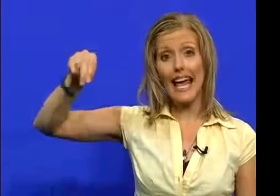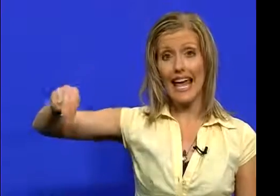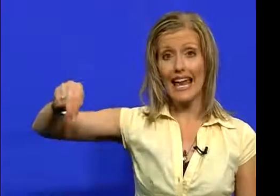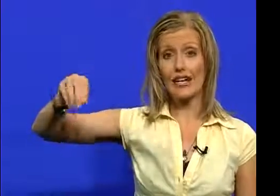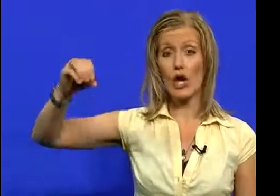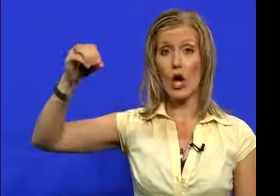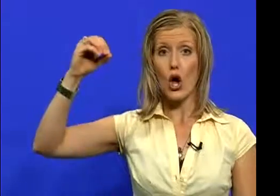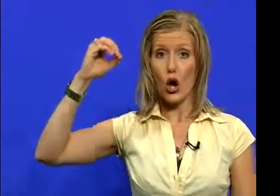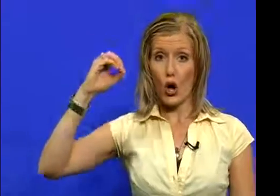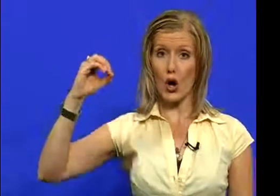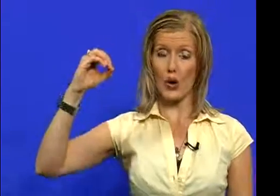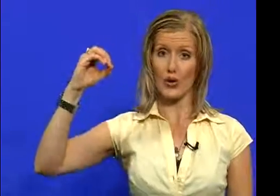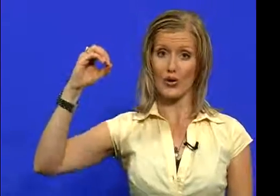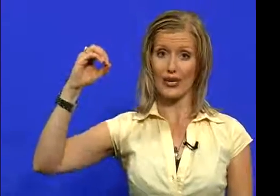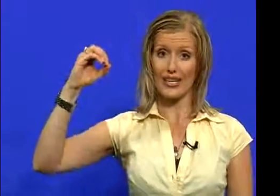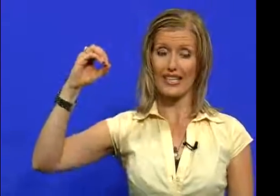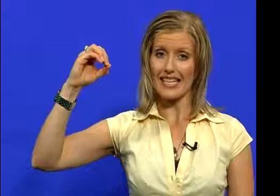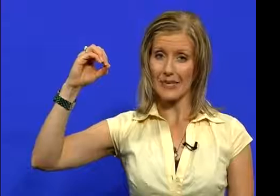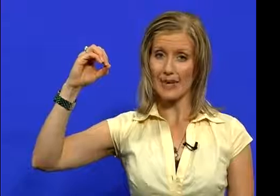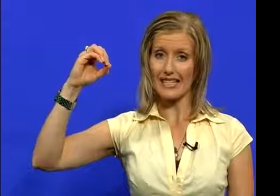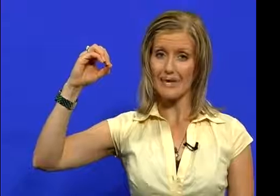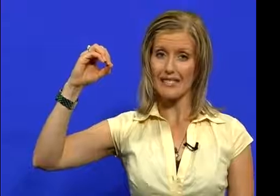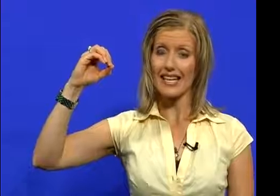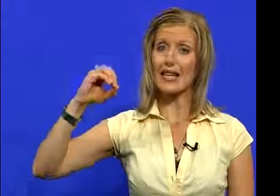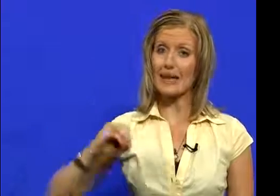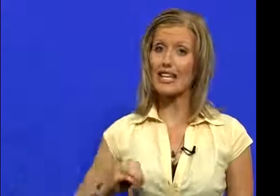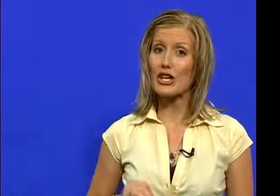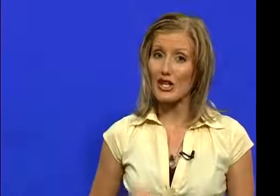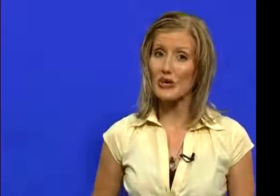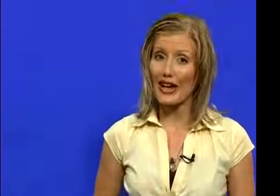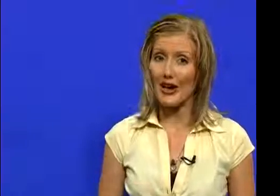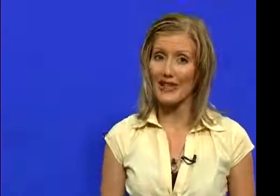N, O. In the upcoming clips, P, Q, and R.